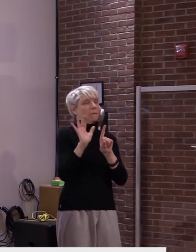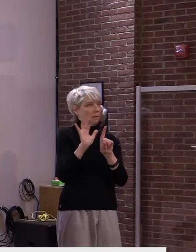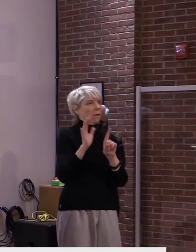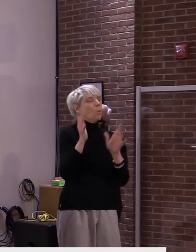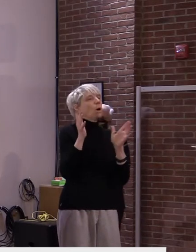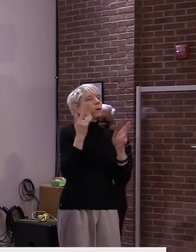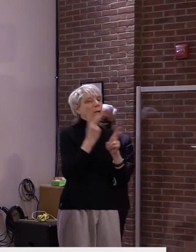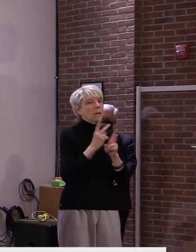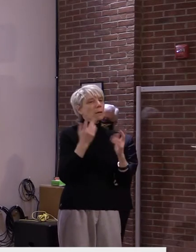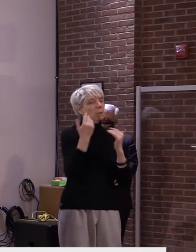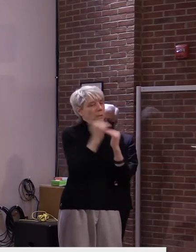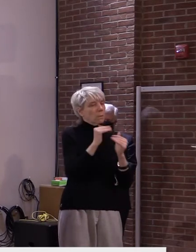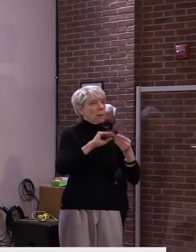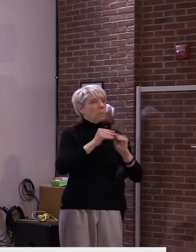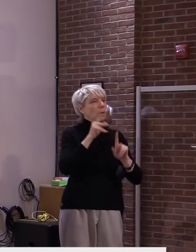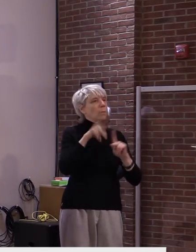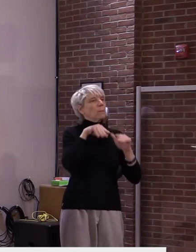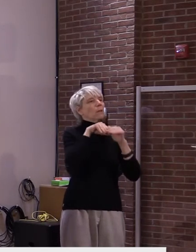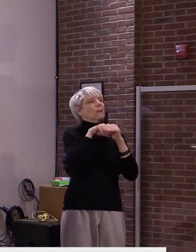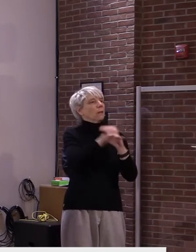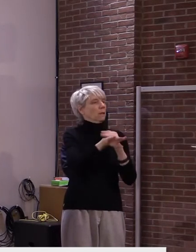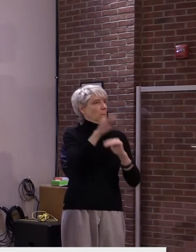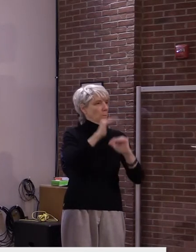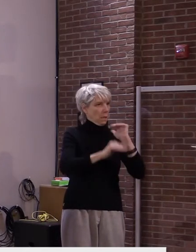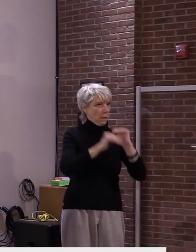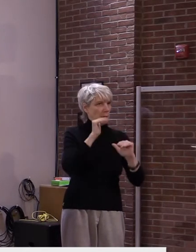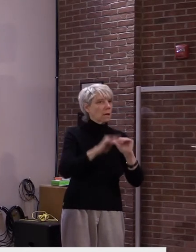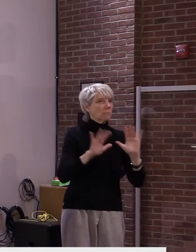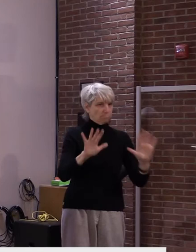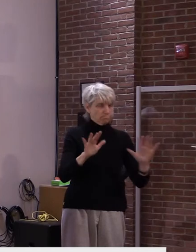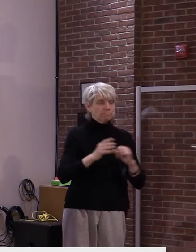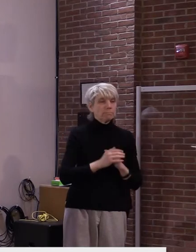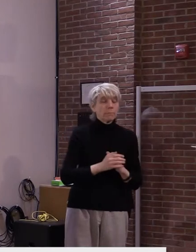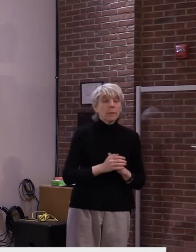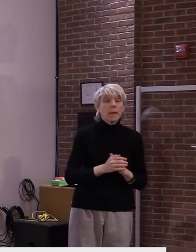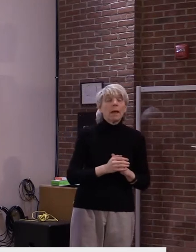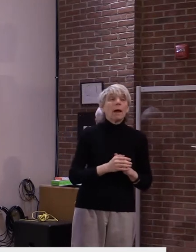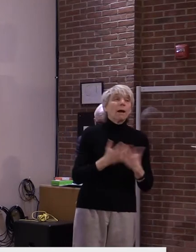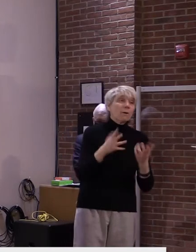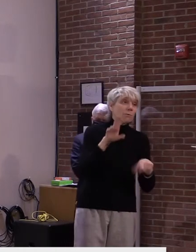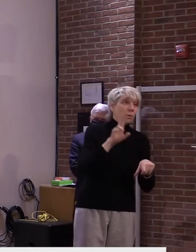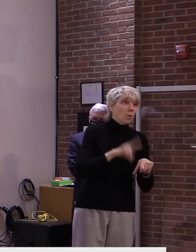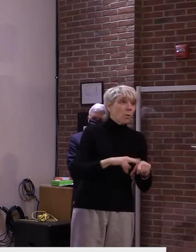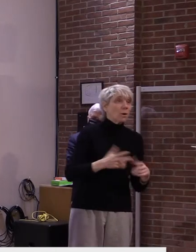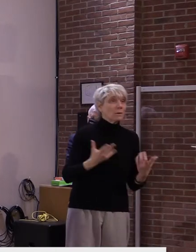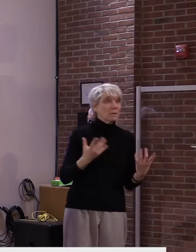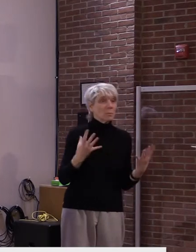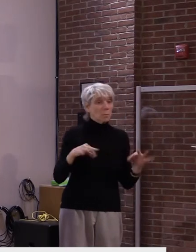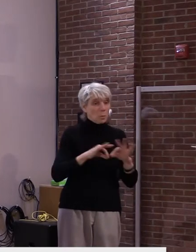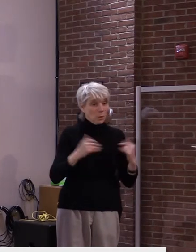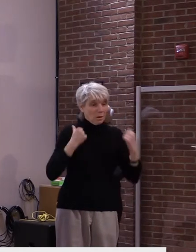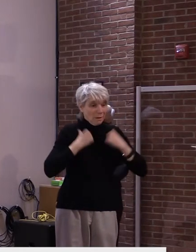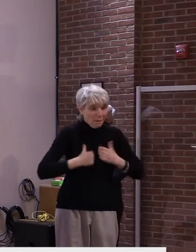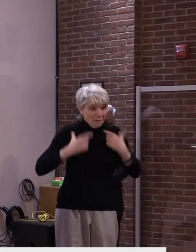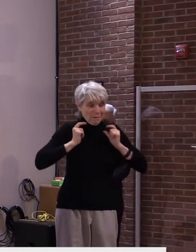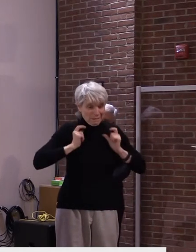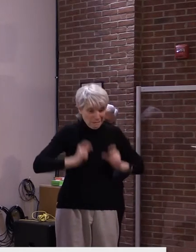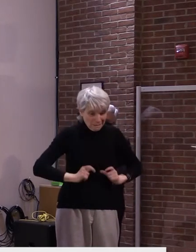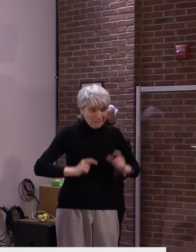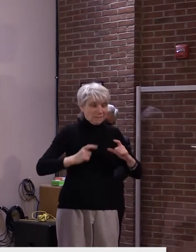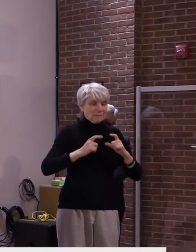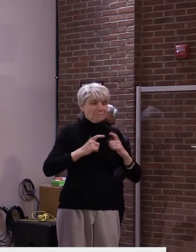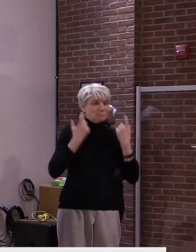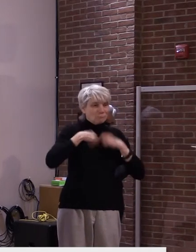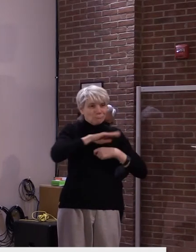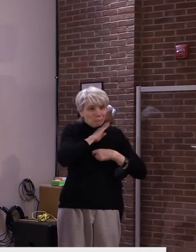and follow the distancing precautions appropriately. And clearly dress warmly for the weather and don't forget your